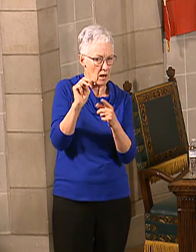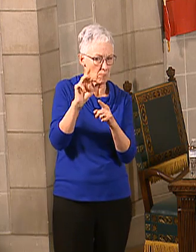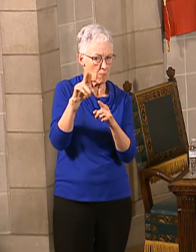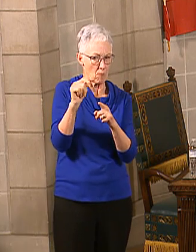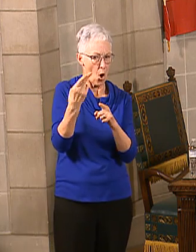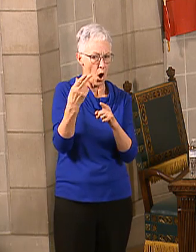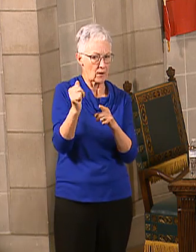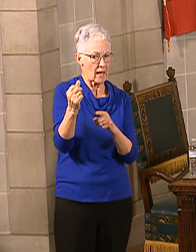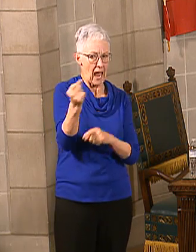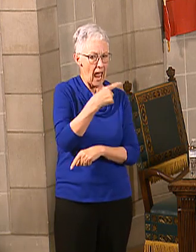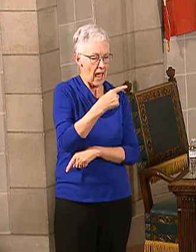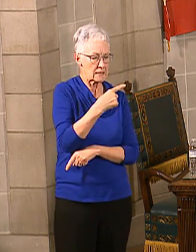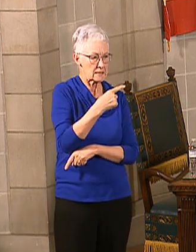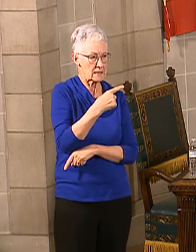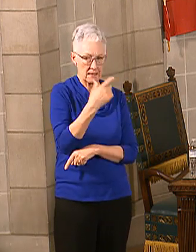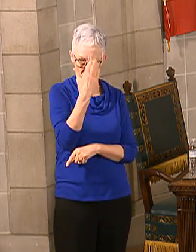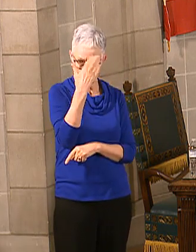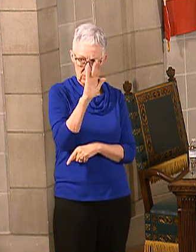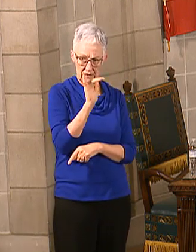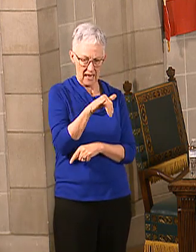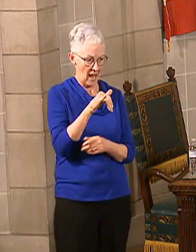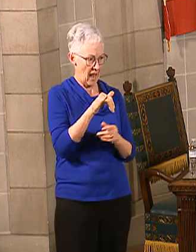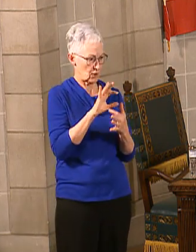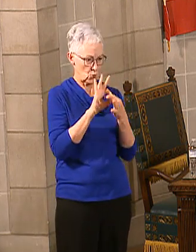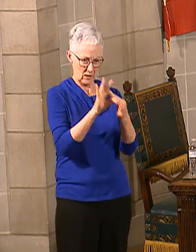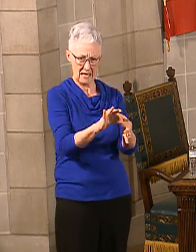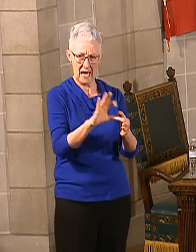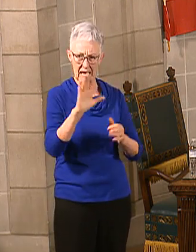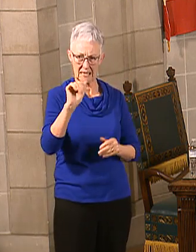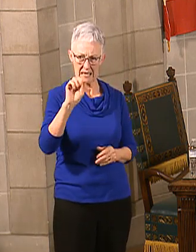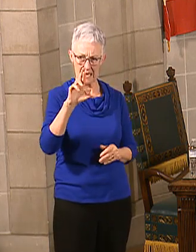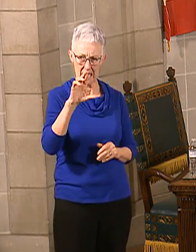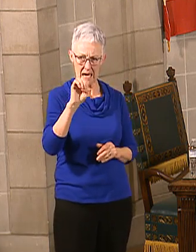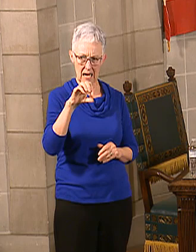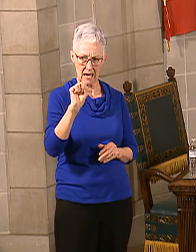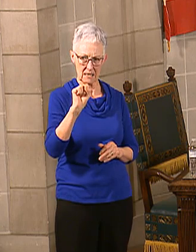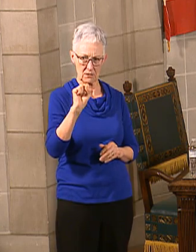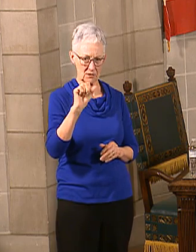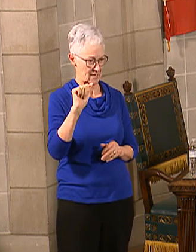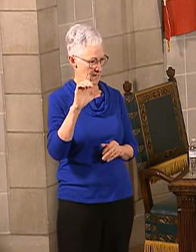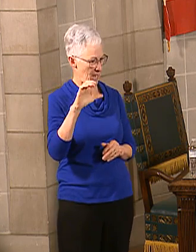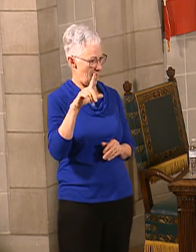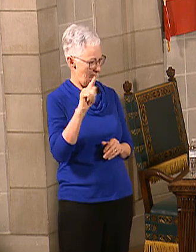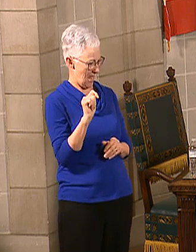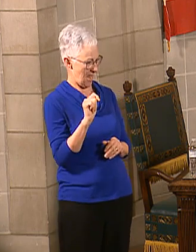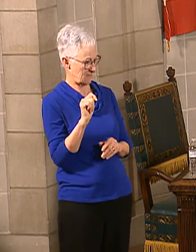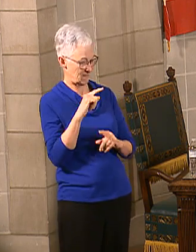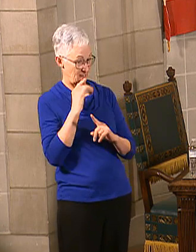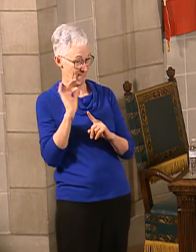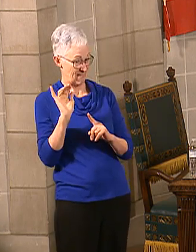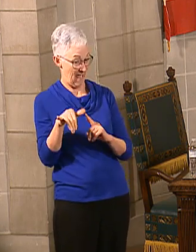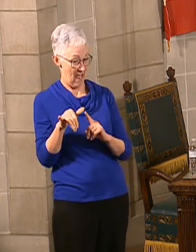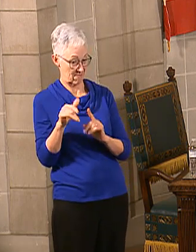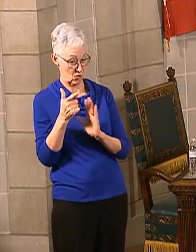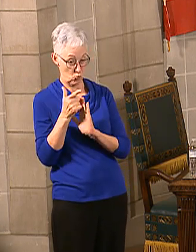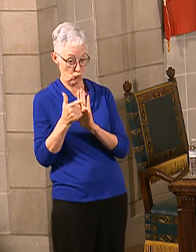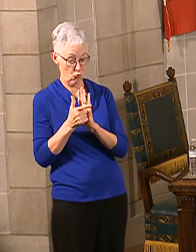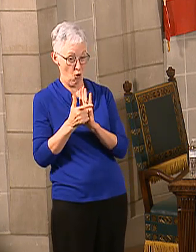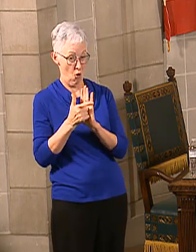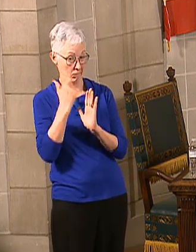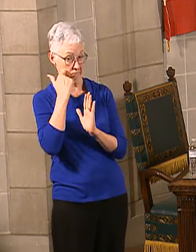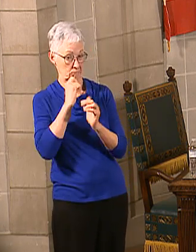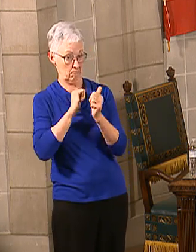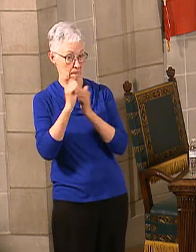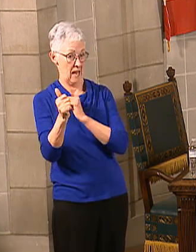question, because I don't know exactly if it was part of the CARES Act. We're doing a lot of work. That bill just got passed last week. That's almost a 900-page bill, so we're doing a lot